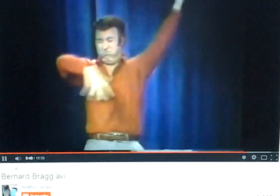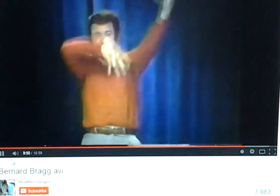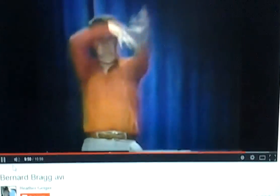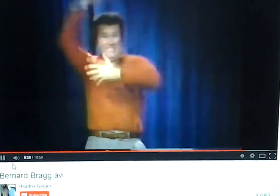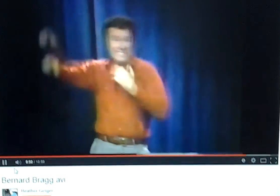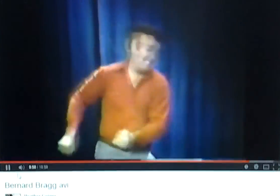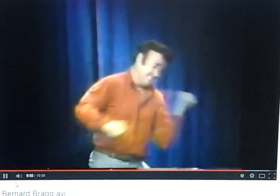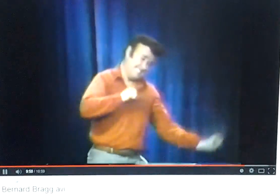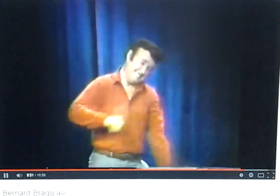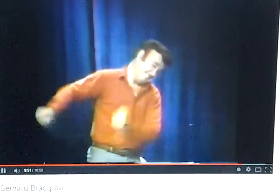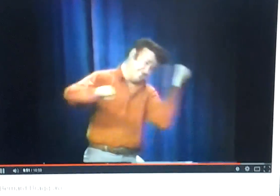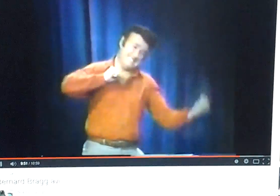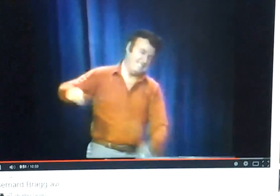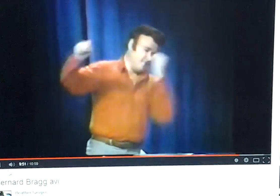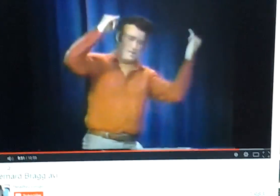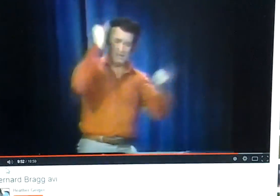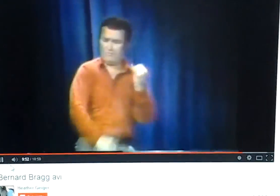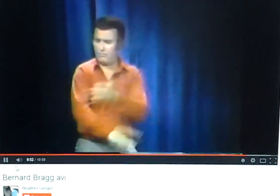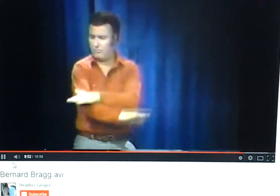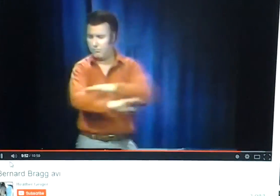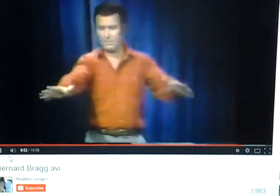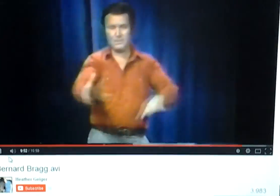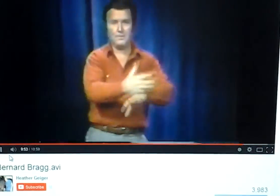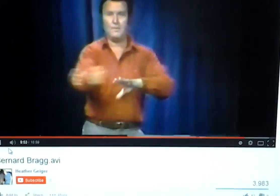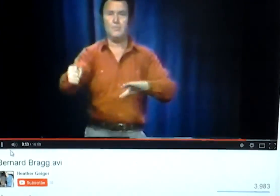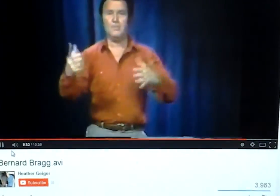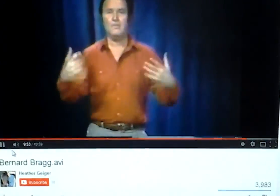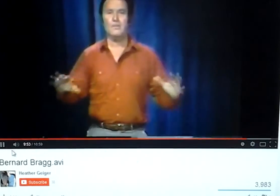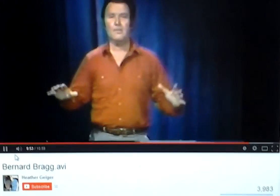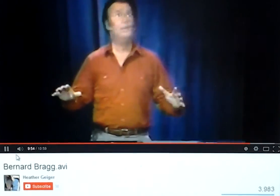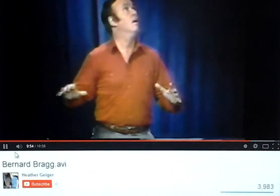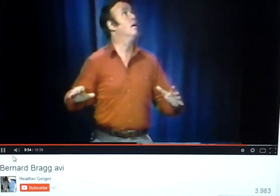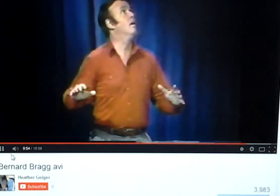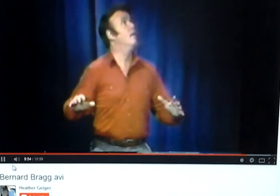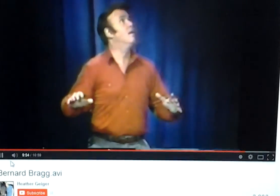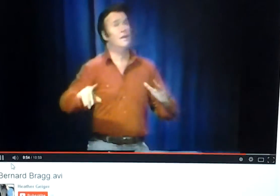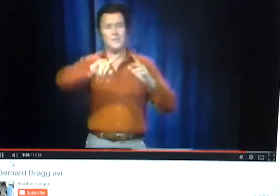up. Again, it started to blow again and blow my way.